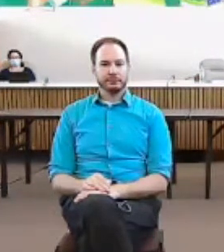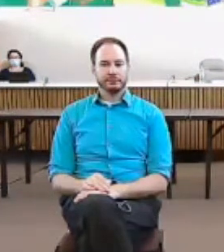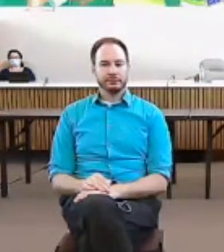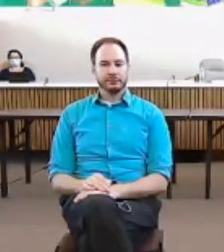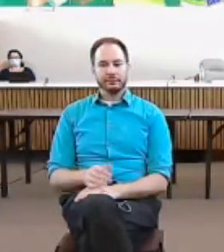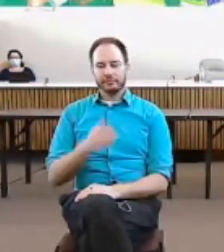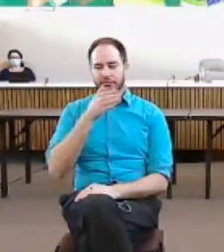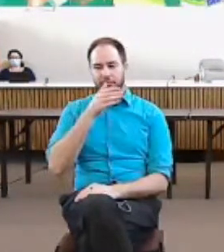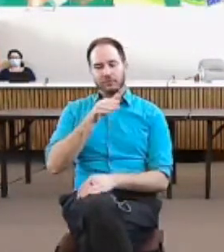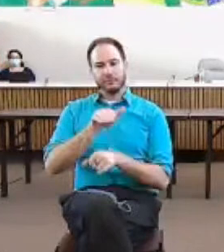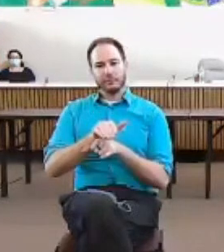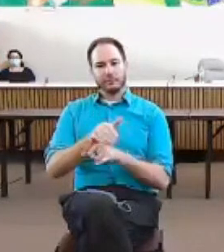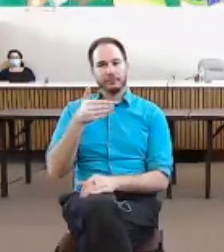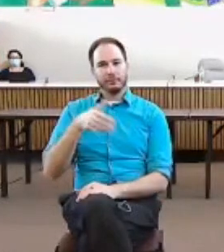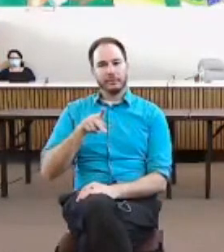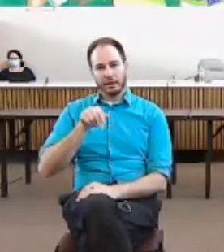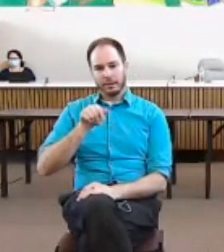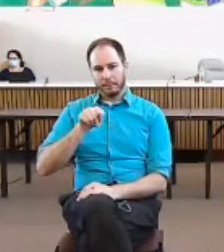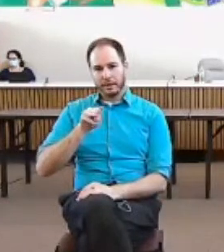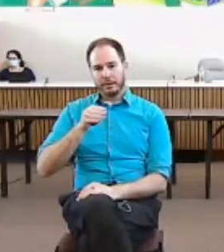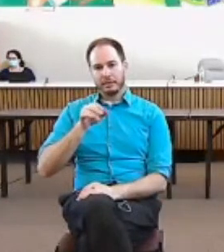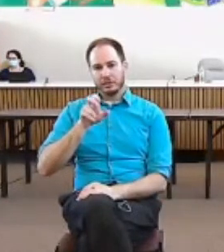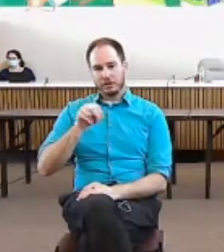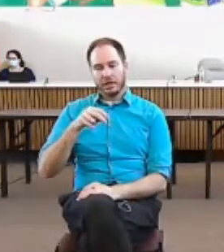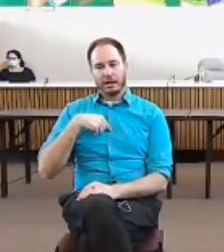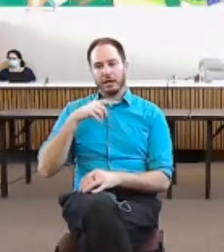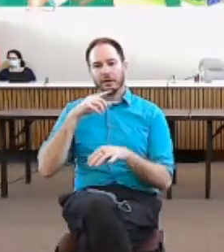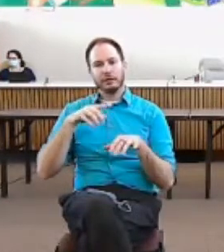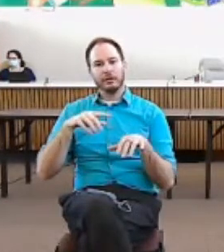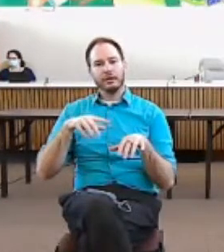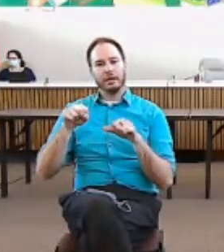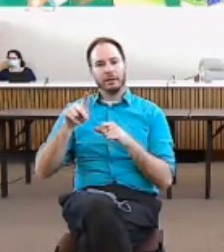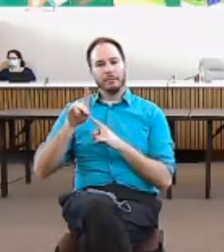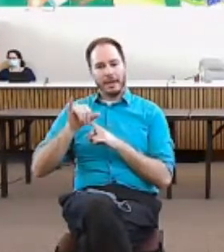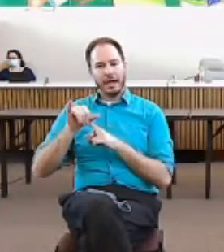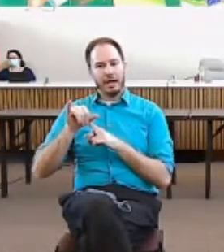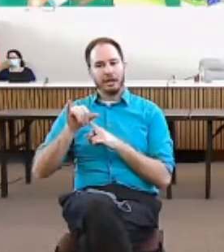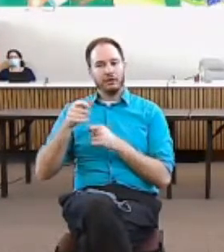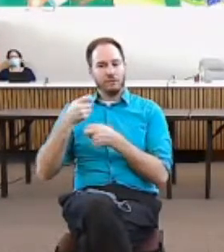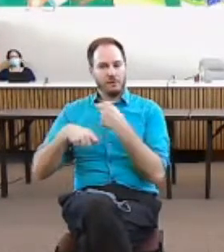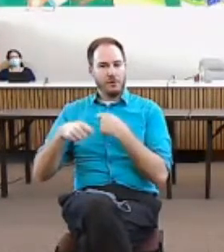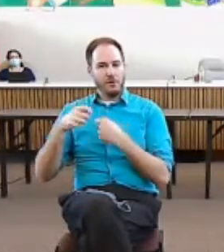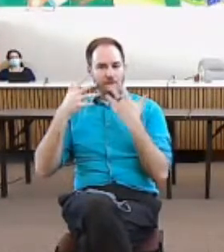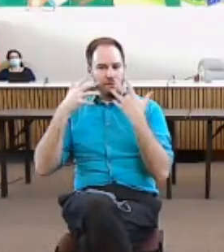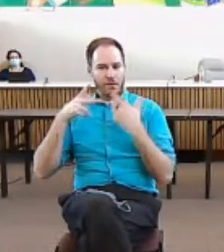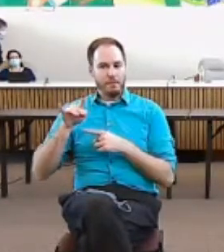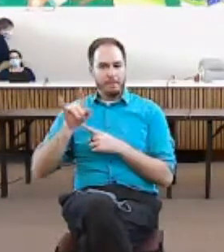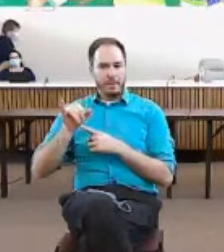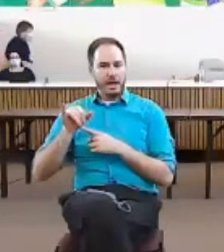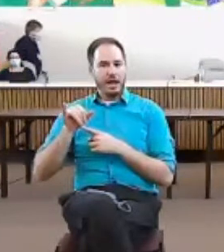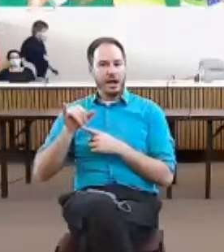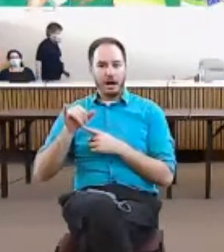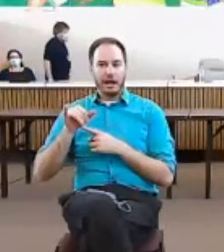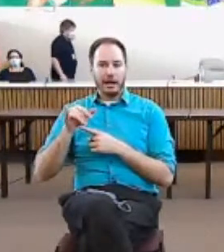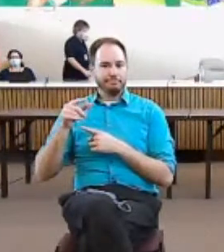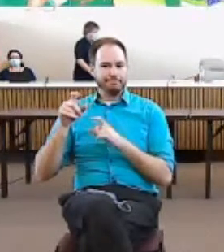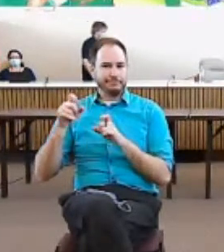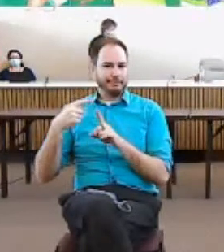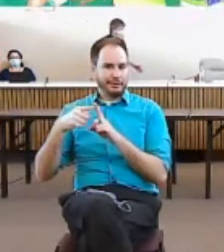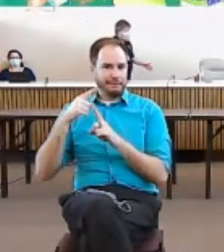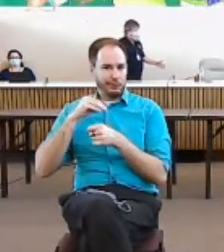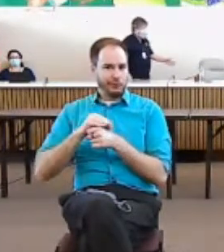Good evening. I'm Pat McShay. I'm taking Patty Ziner's place. Unfortunately, Patty came down with